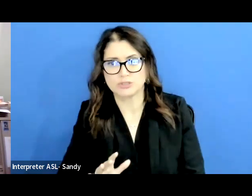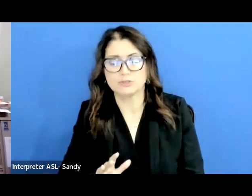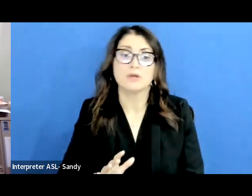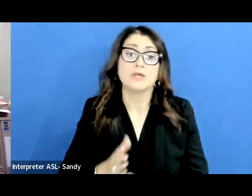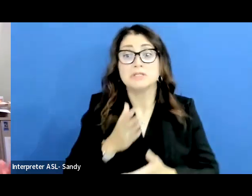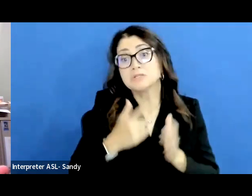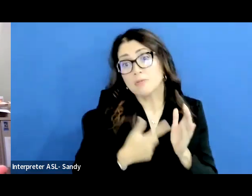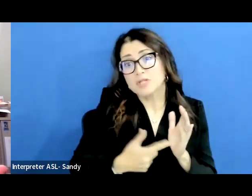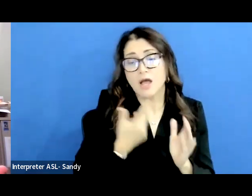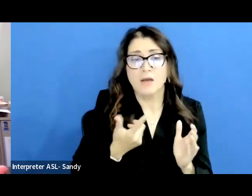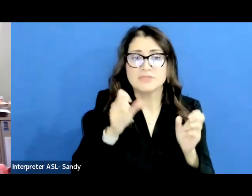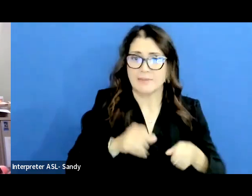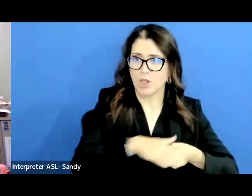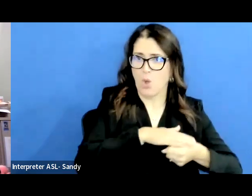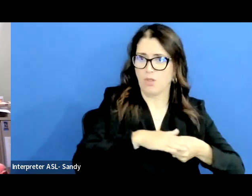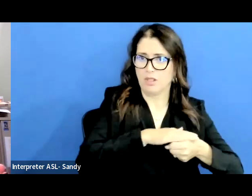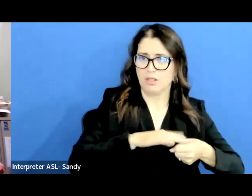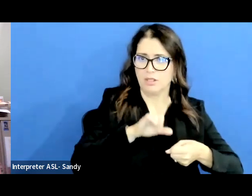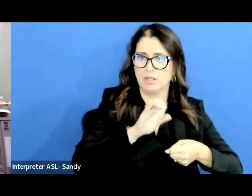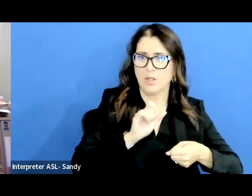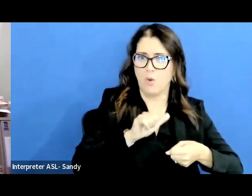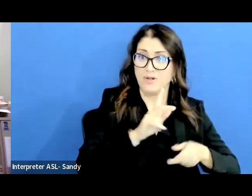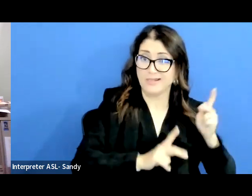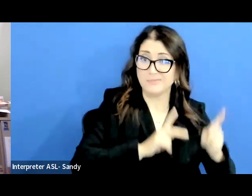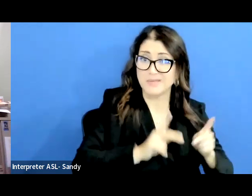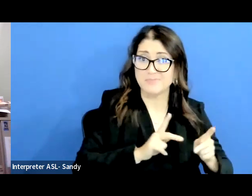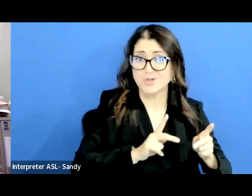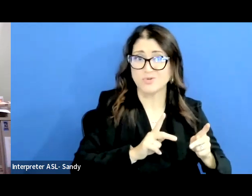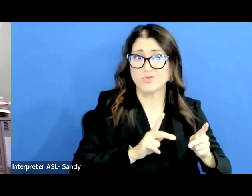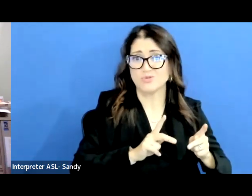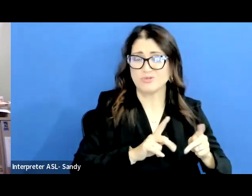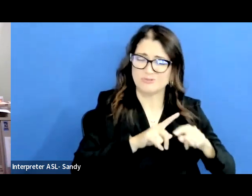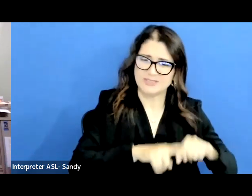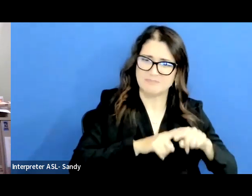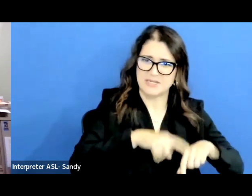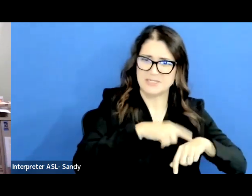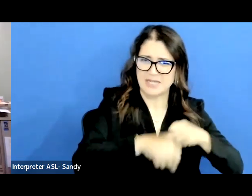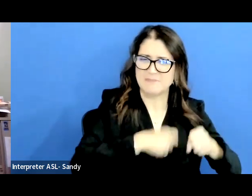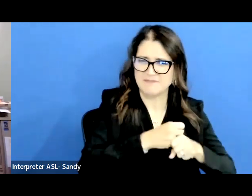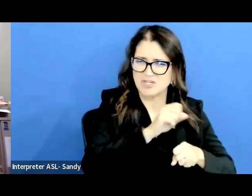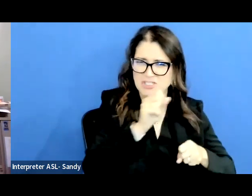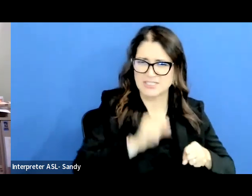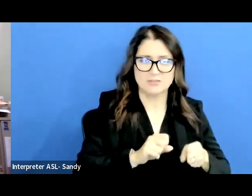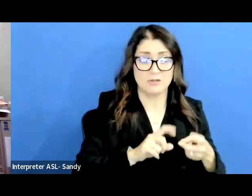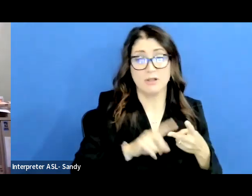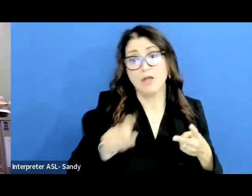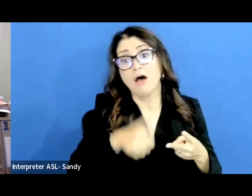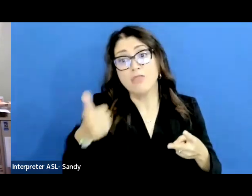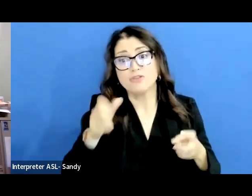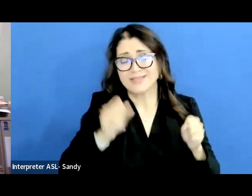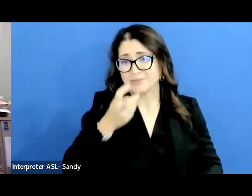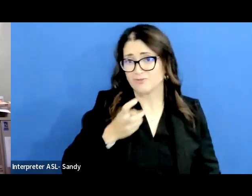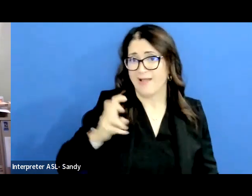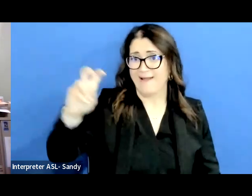be workers, local people in the community who do seasonal farm work. Others can be people who travel from other